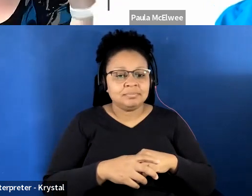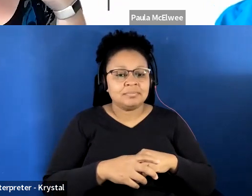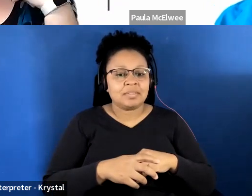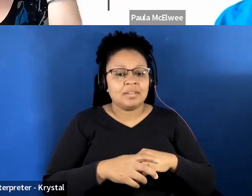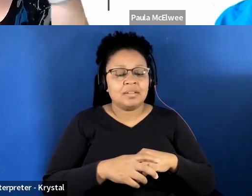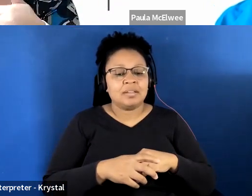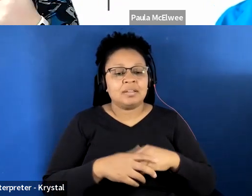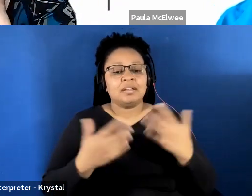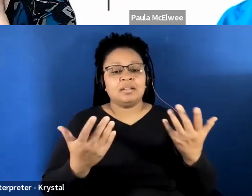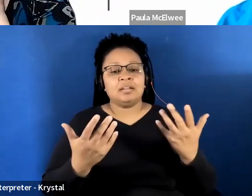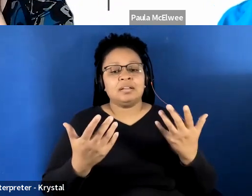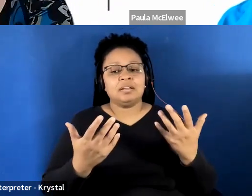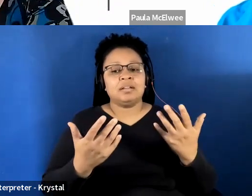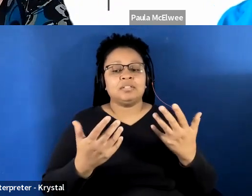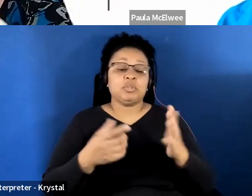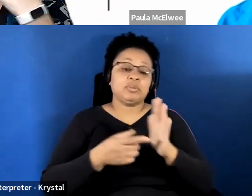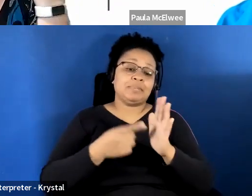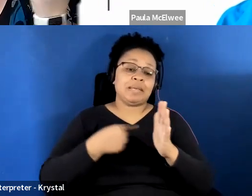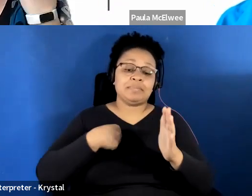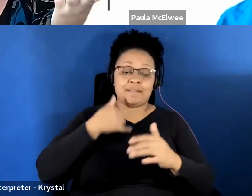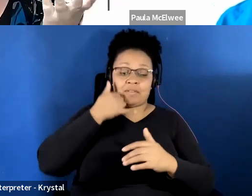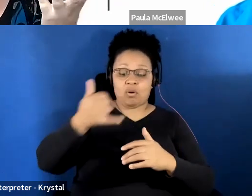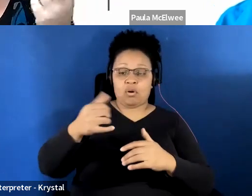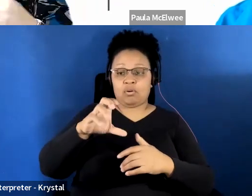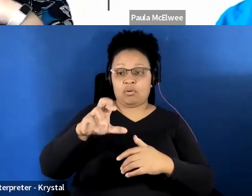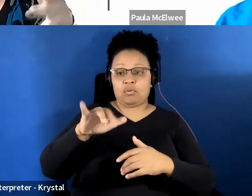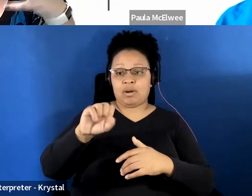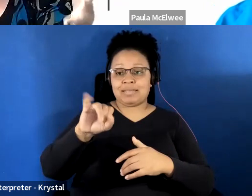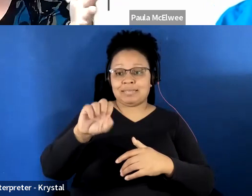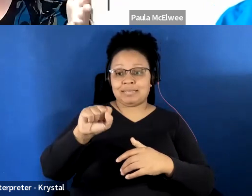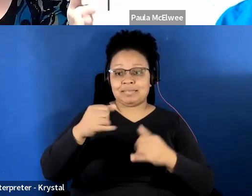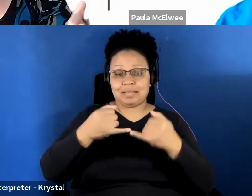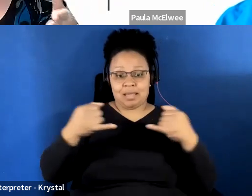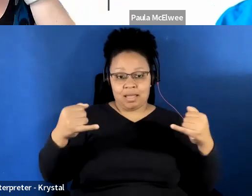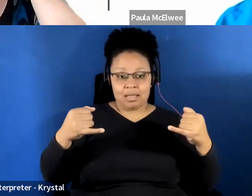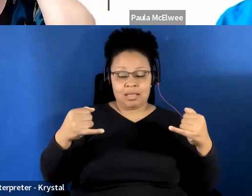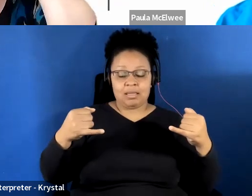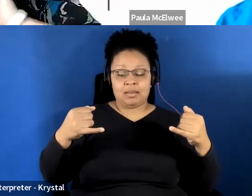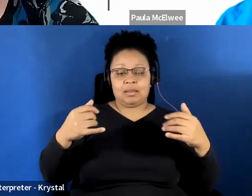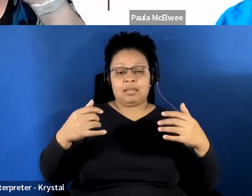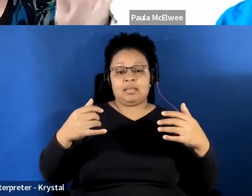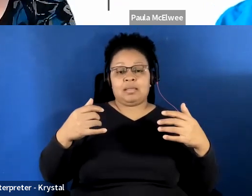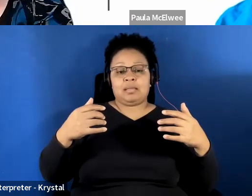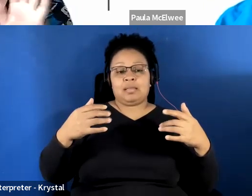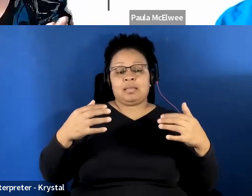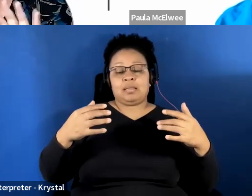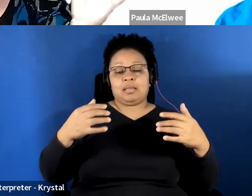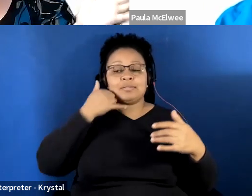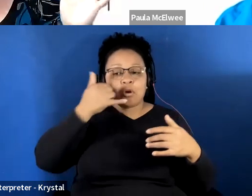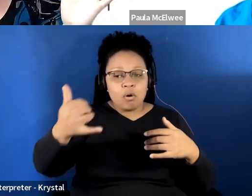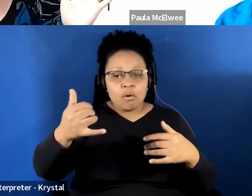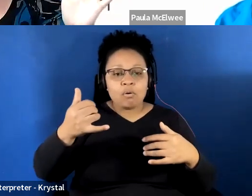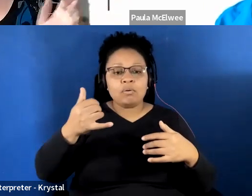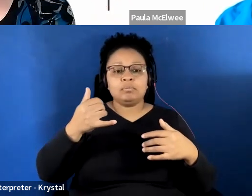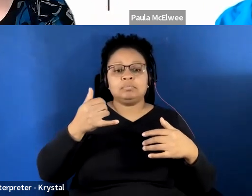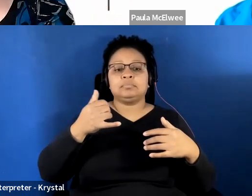yeah, so sometimes I've called the crisis line when I need to talk. I don't tell the client's information, but I can talk about the situation with someone